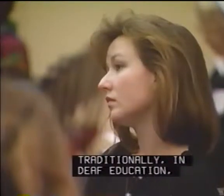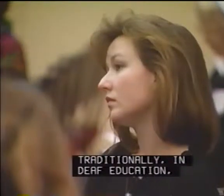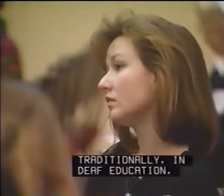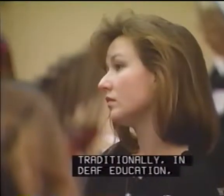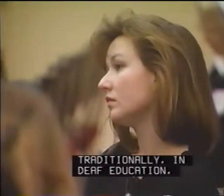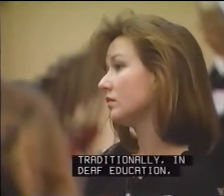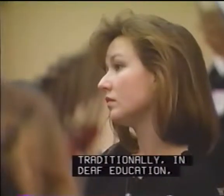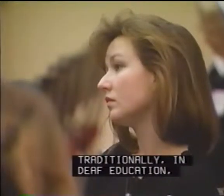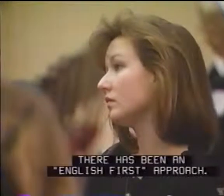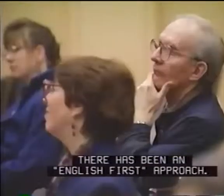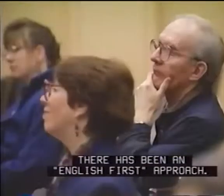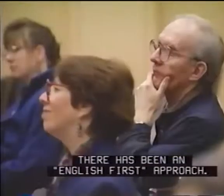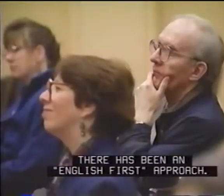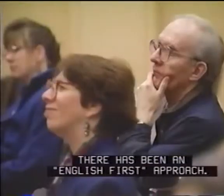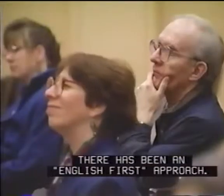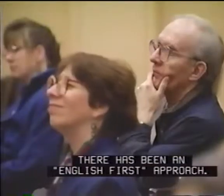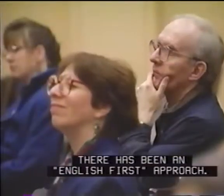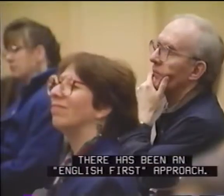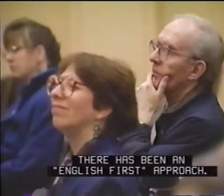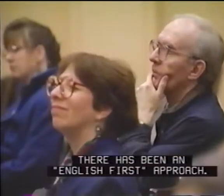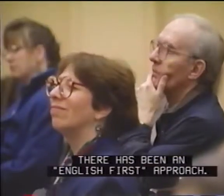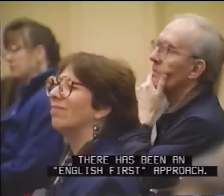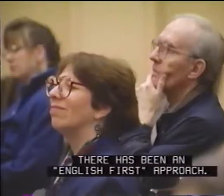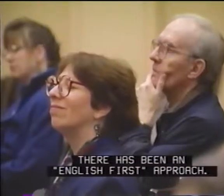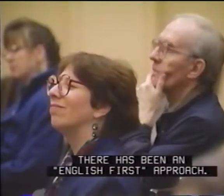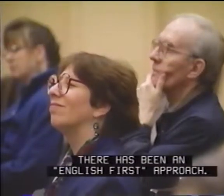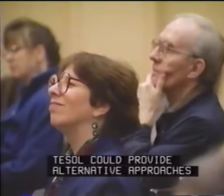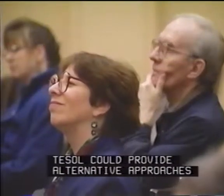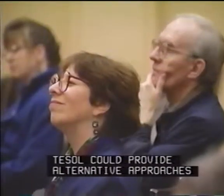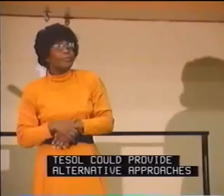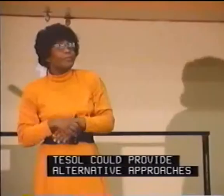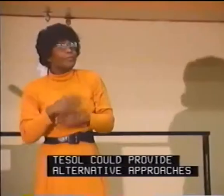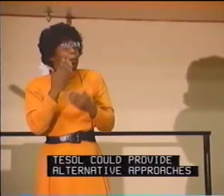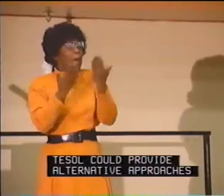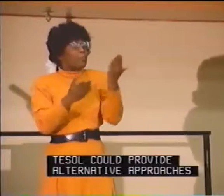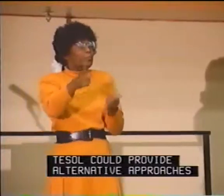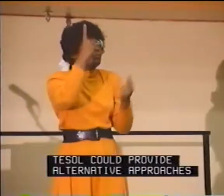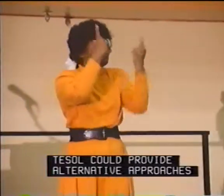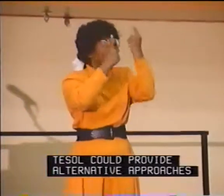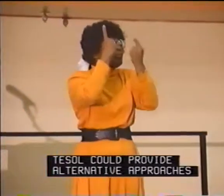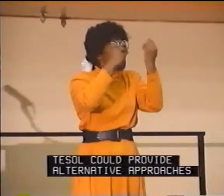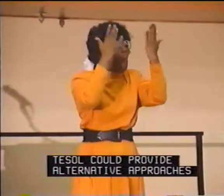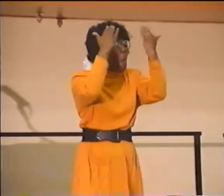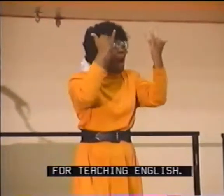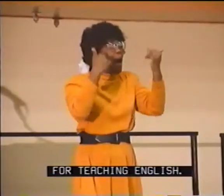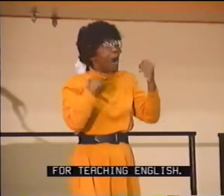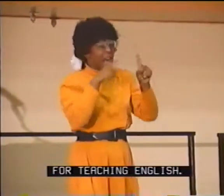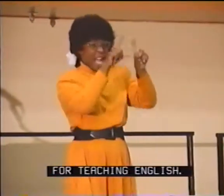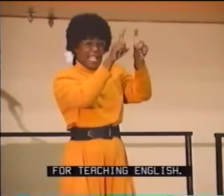education, there has been an English-first approach. TESOL could provide alternative approaches for teaching English.